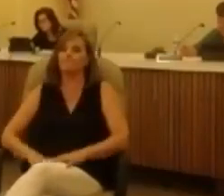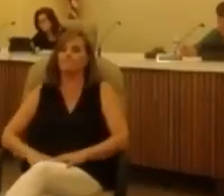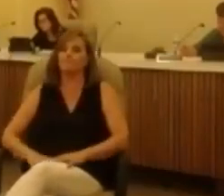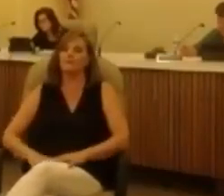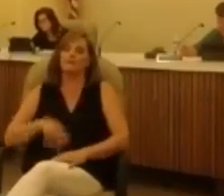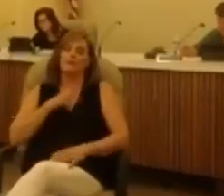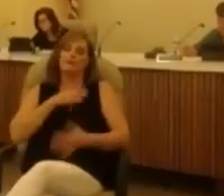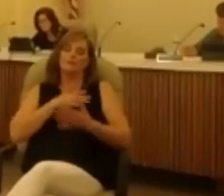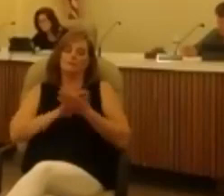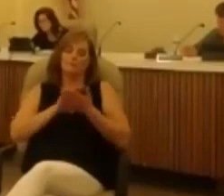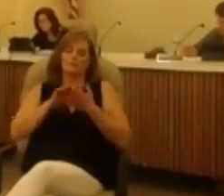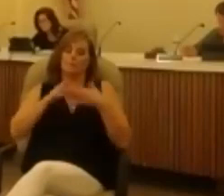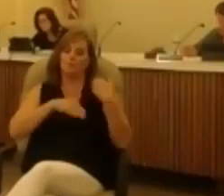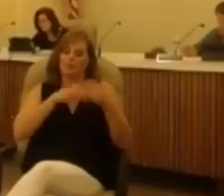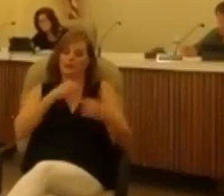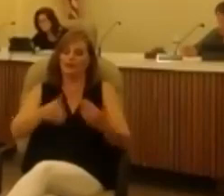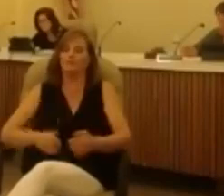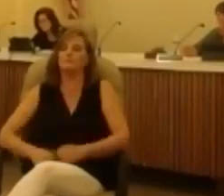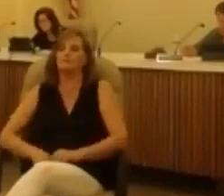Agreed.